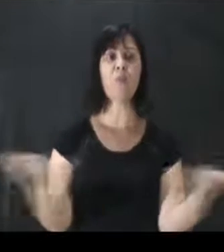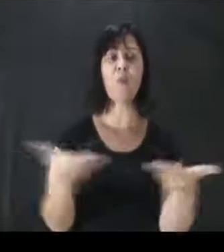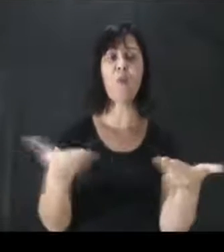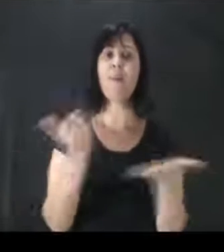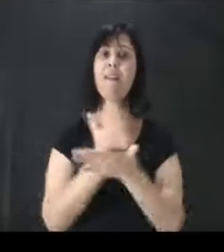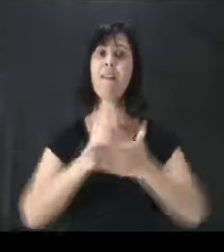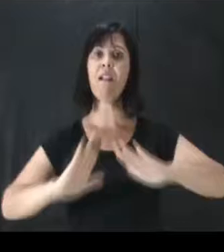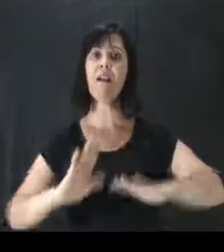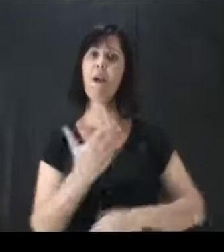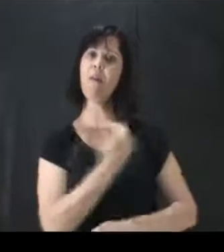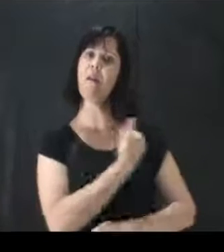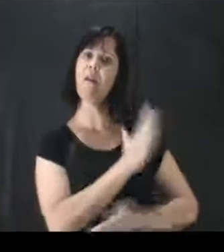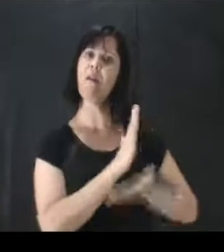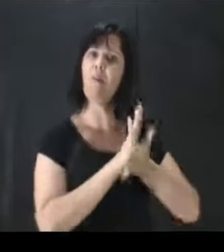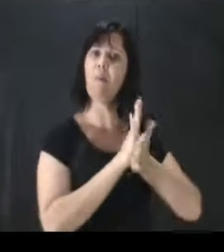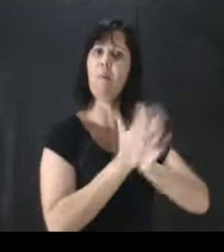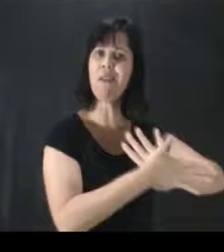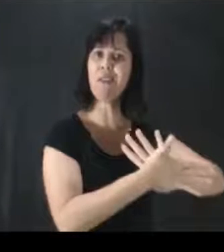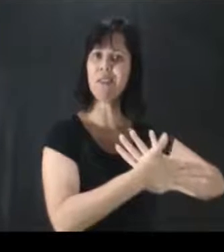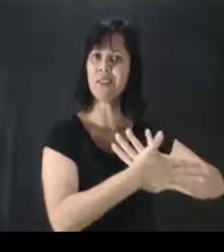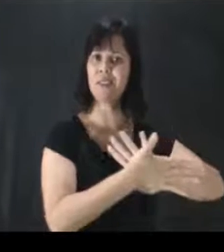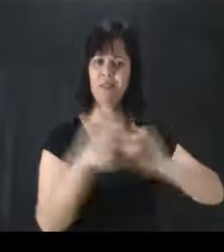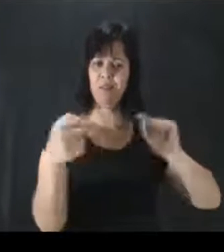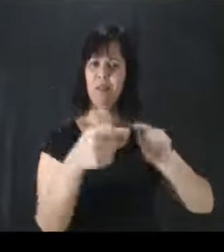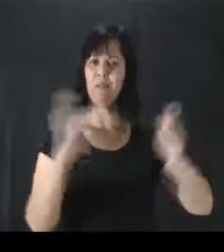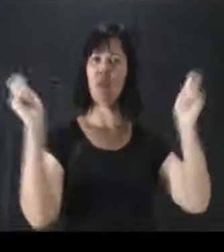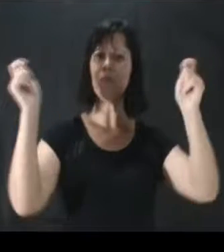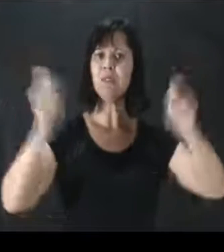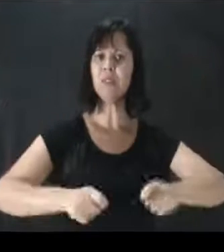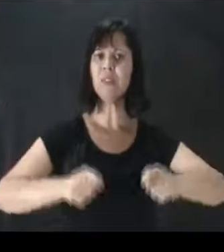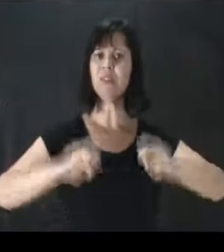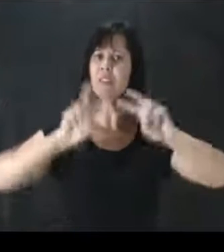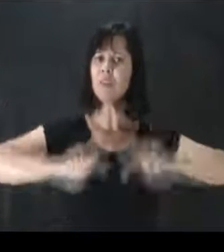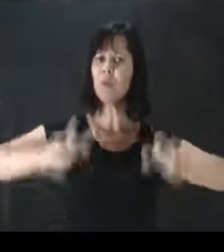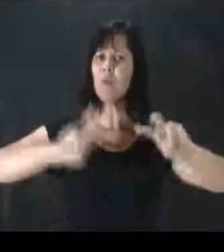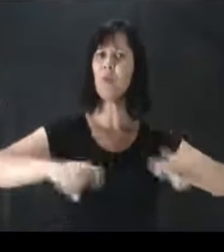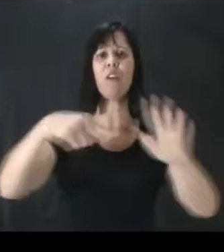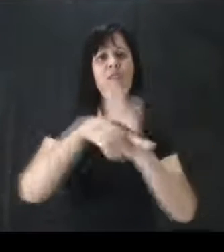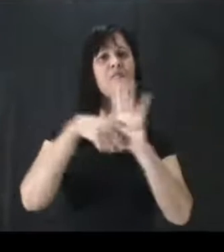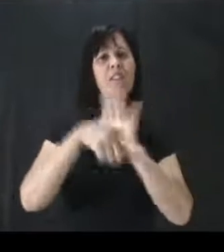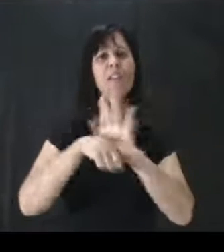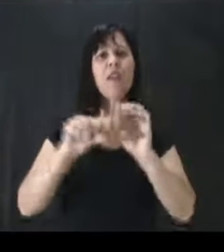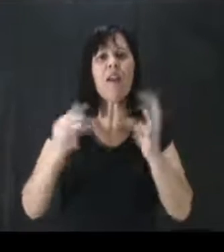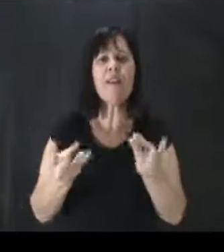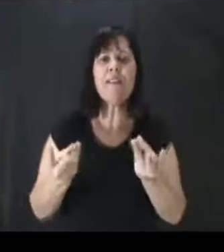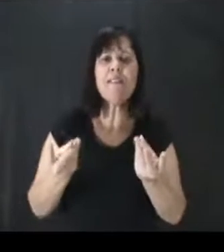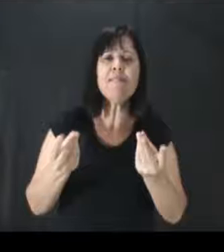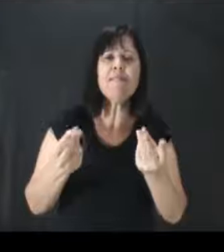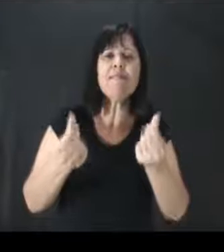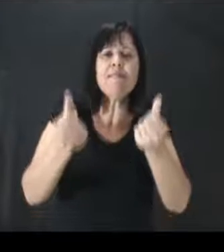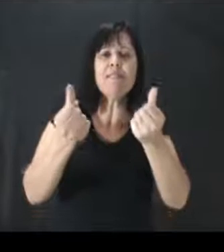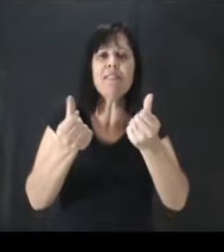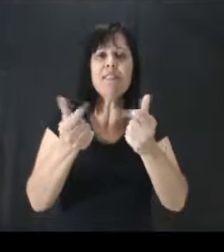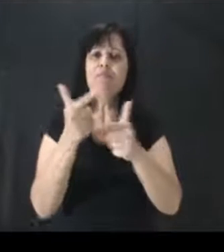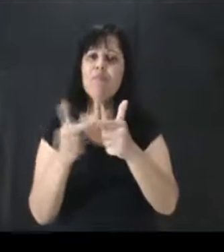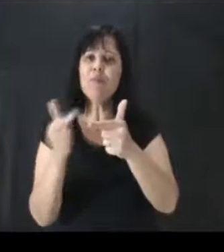and obliterates prejudice, and that allows to explore and inquire into whatever has